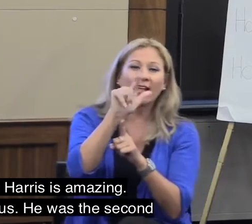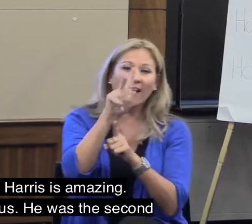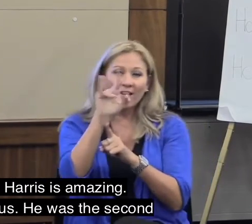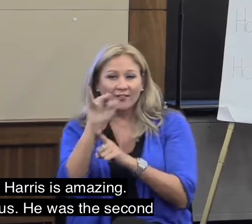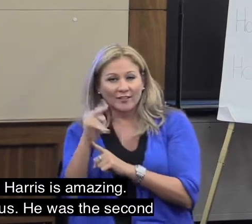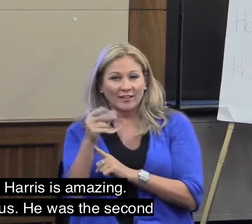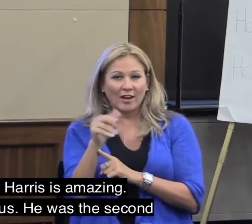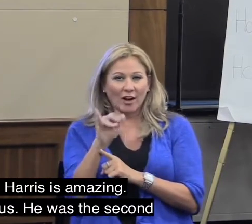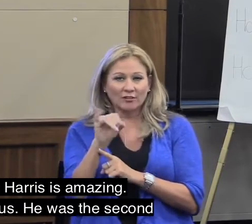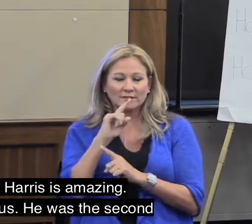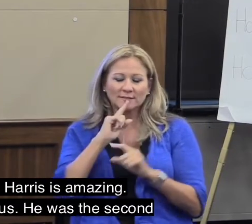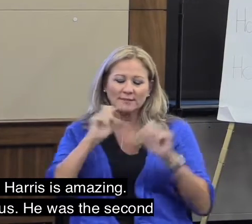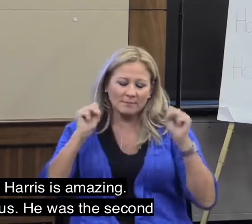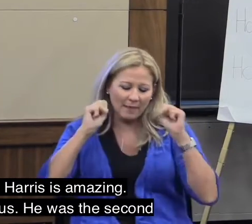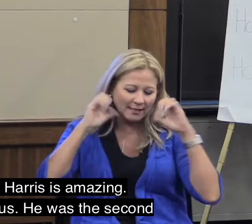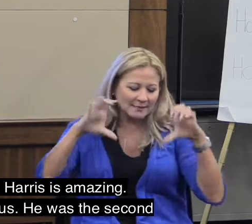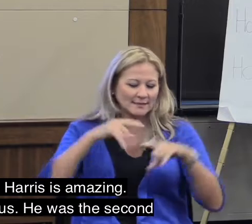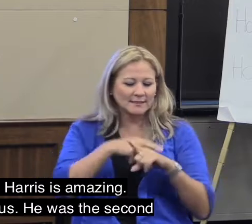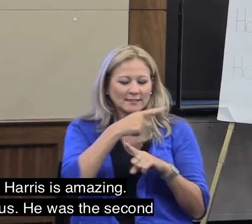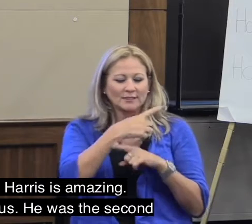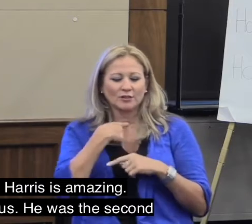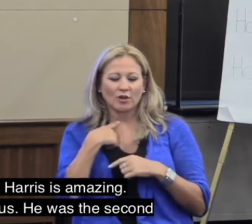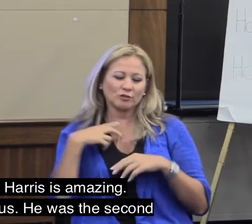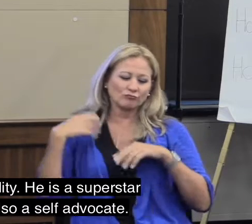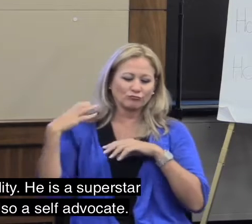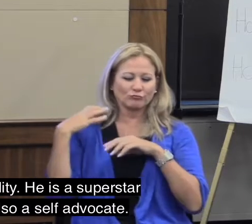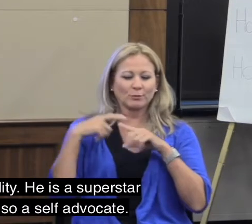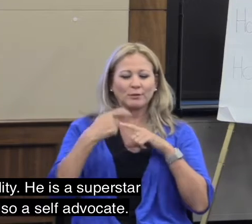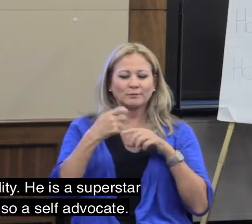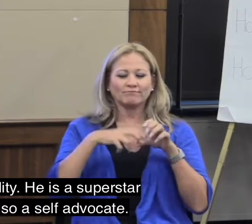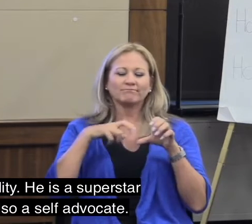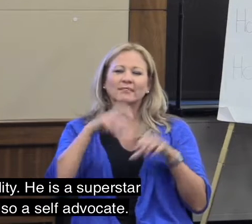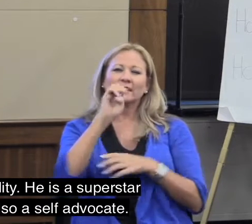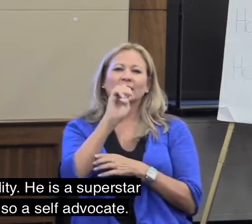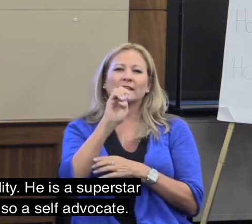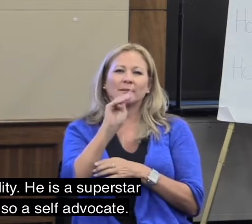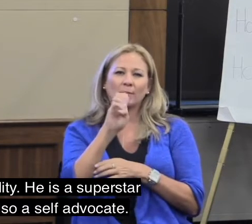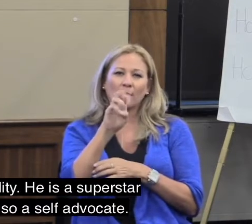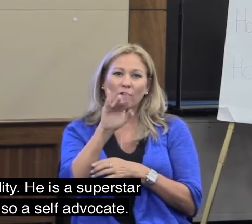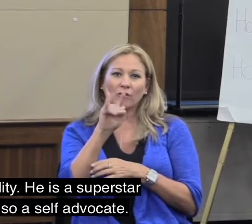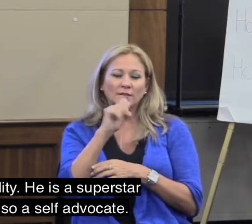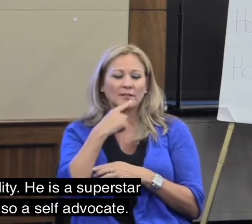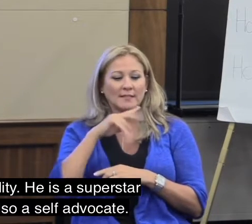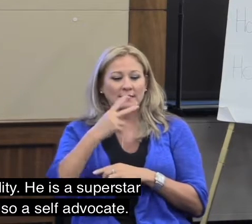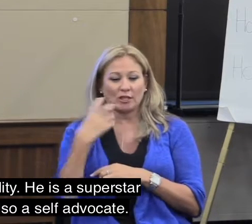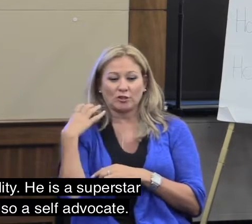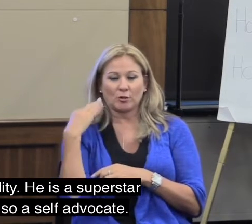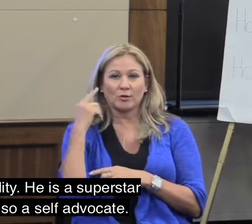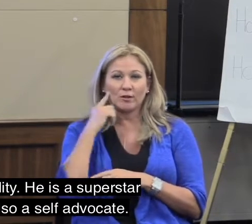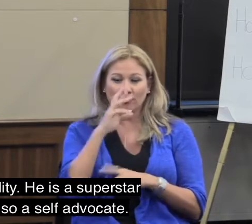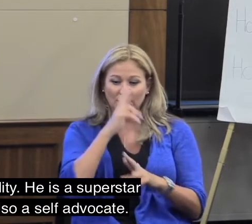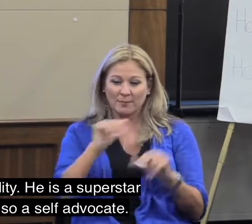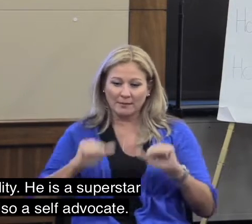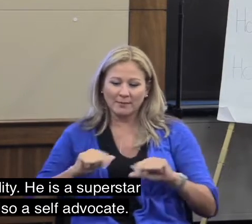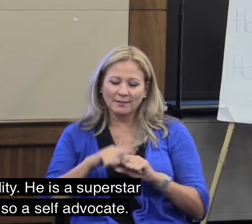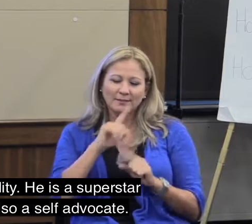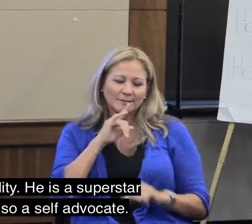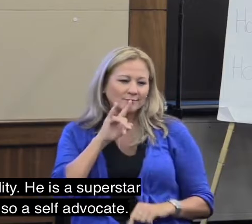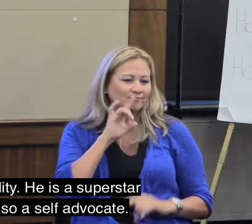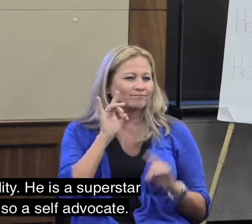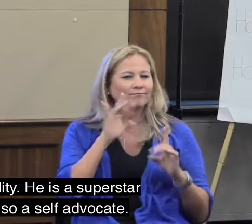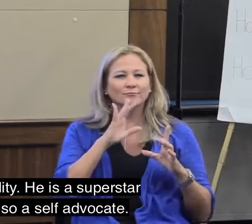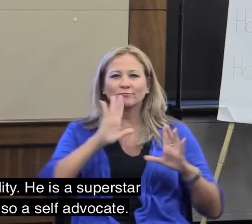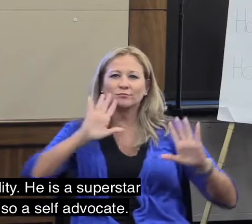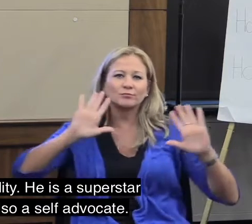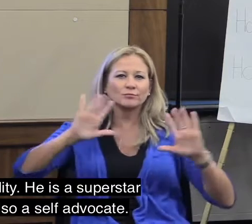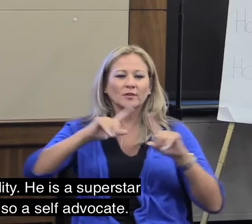amazing. He is our chairman emeritus. He was the second chairman of Respectability. He is a superstar at social media. He's